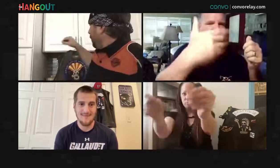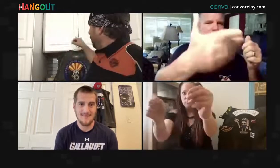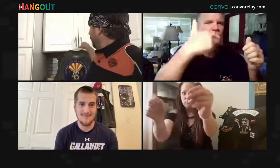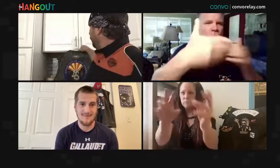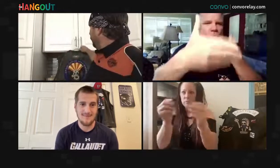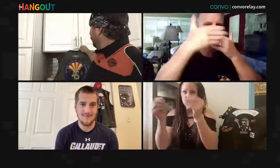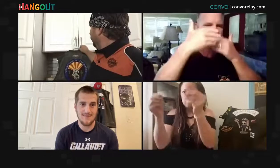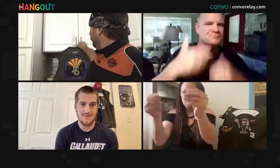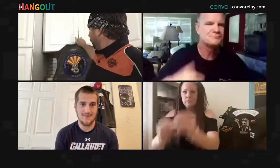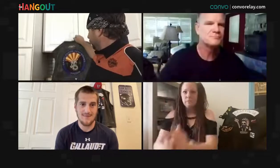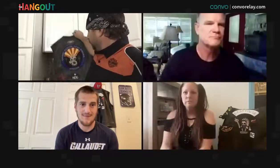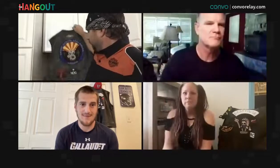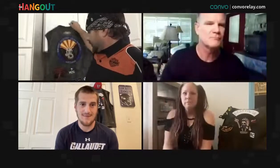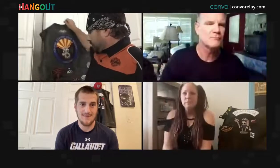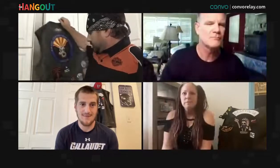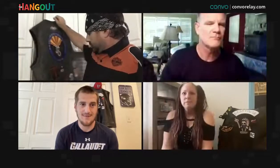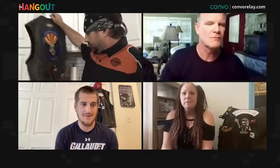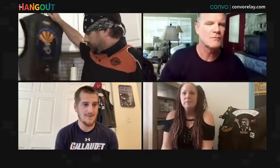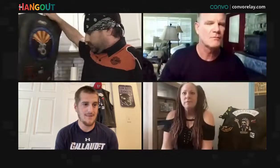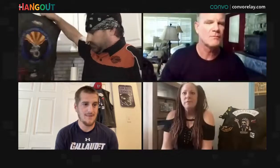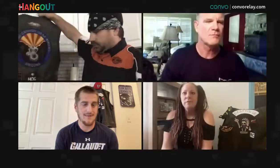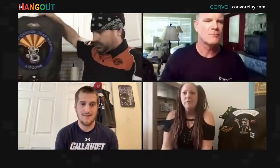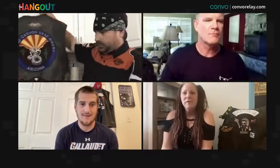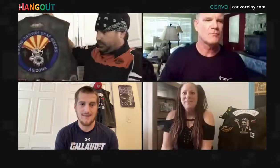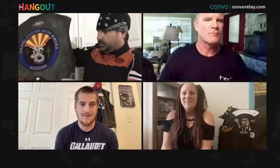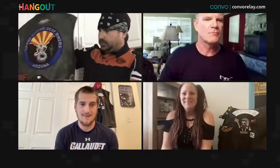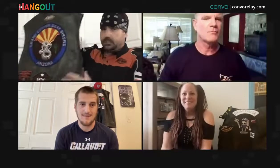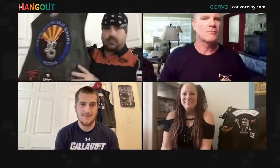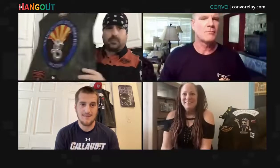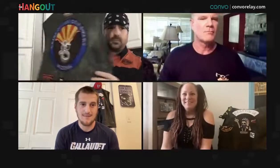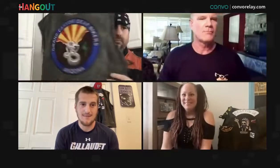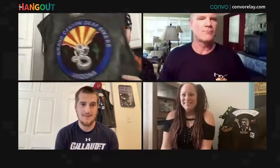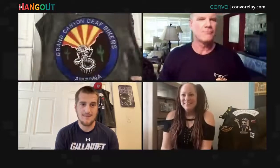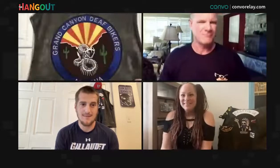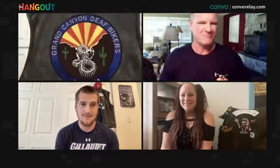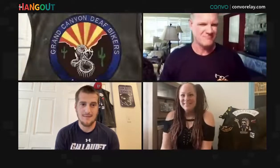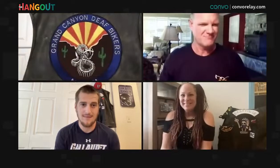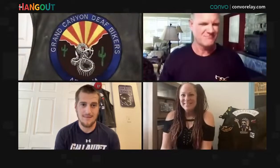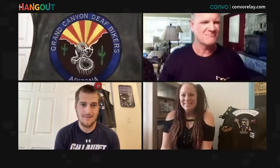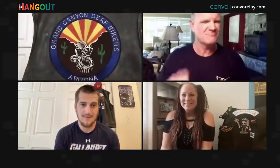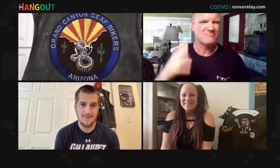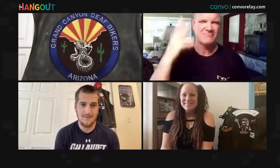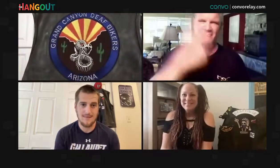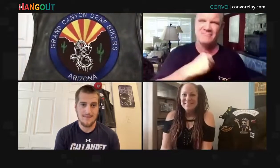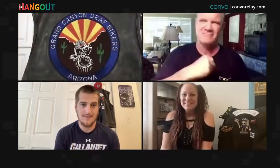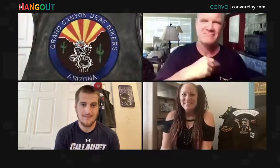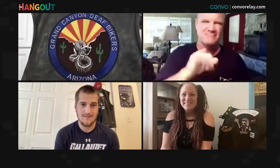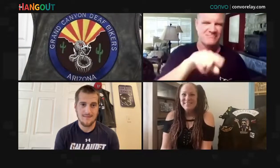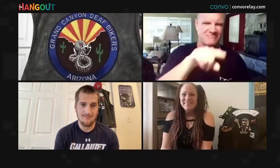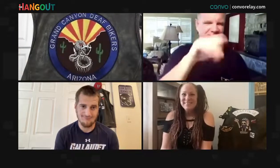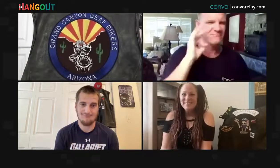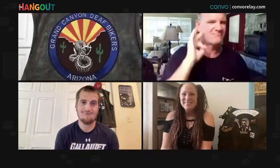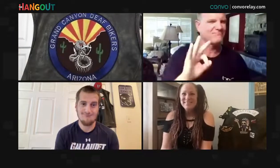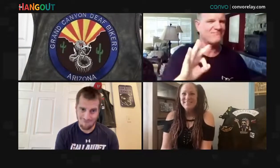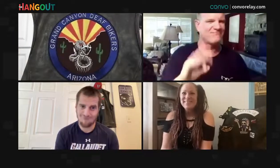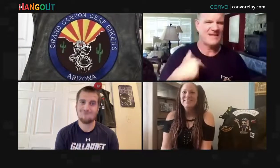me see. Let me see your vest. Let me see your logo. This is Sean. Yeah, this is Les here.